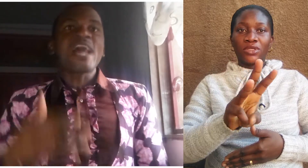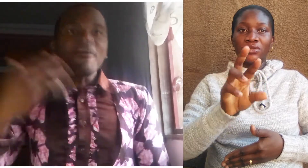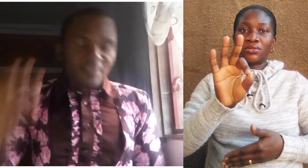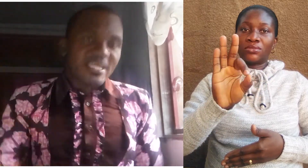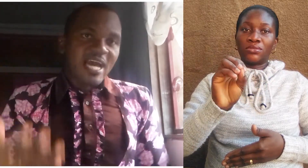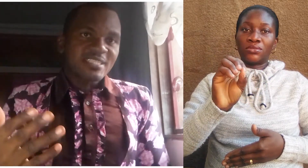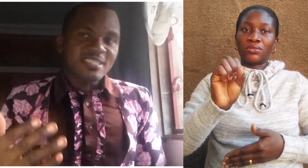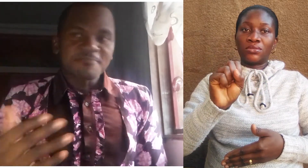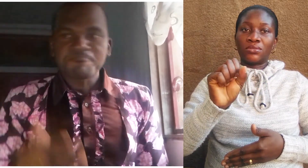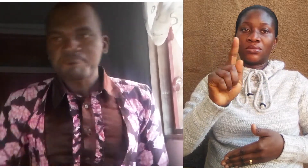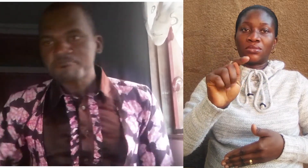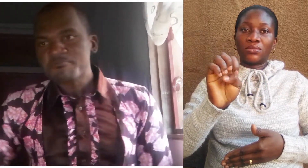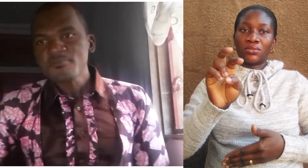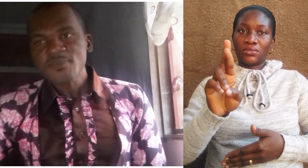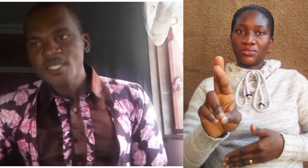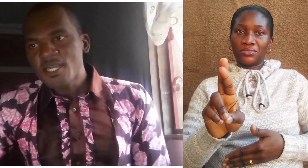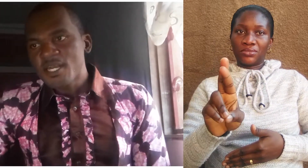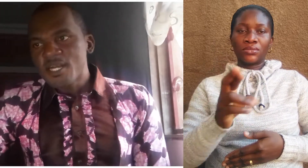And after that,